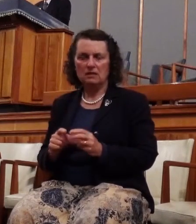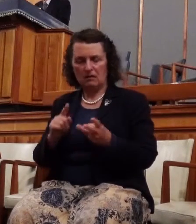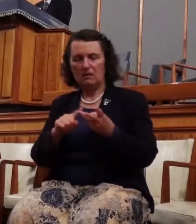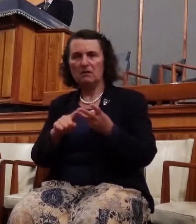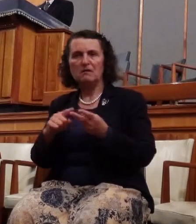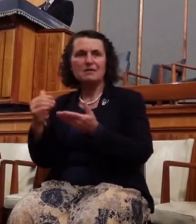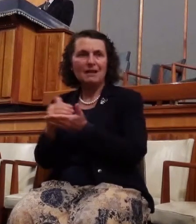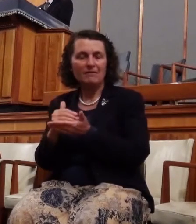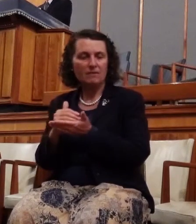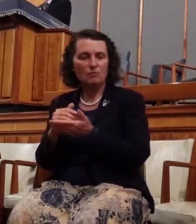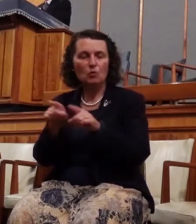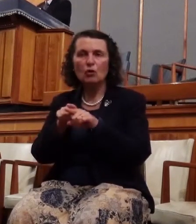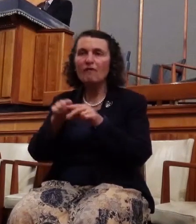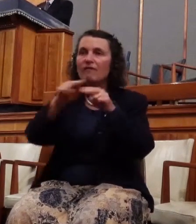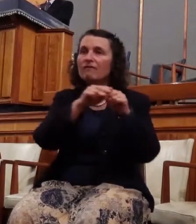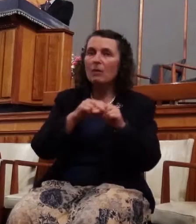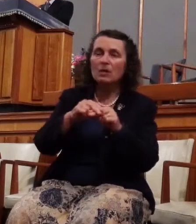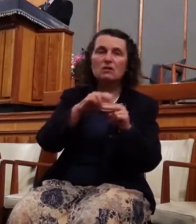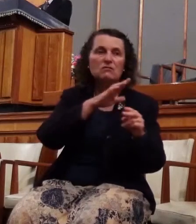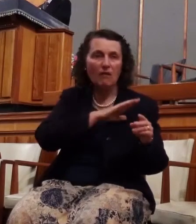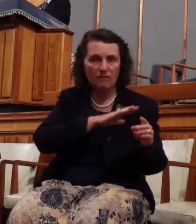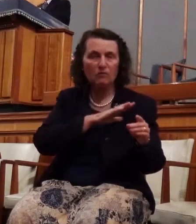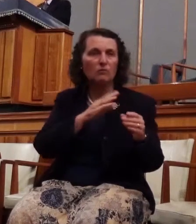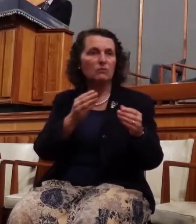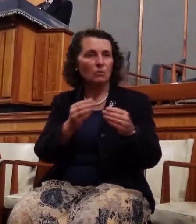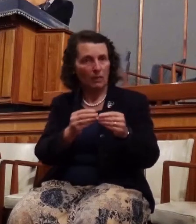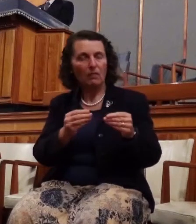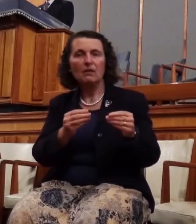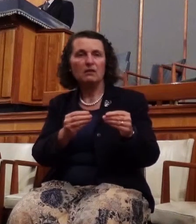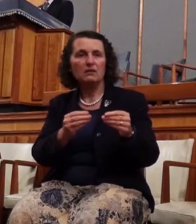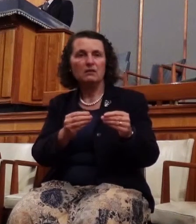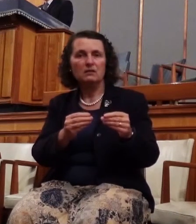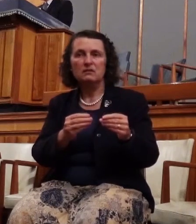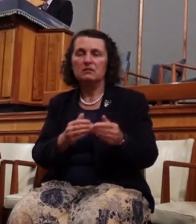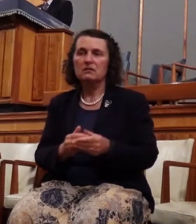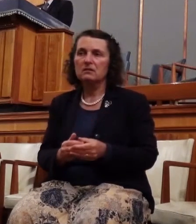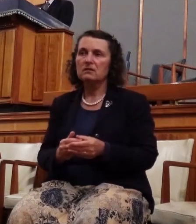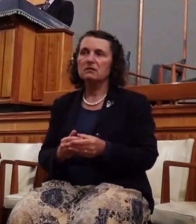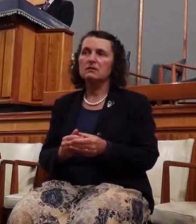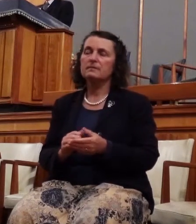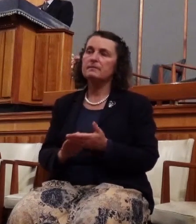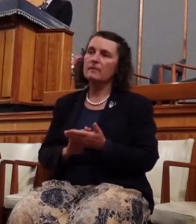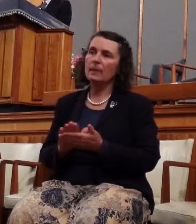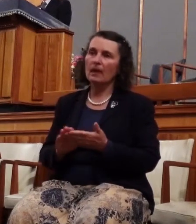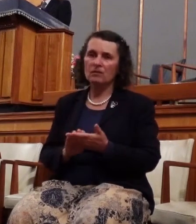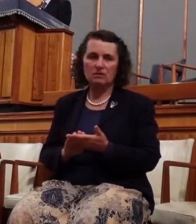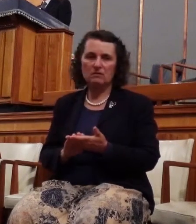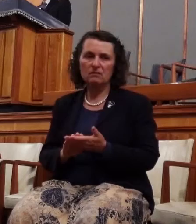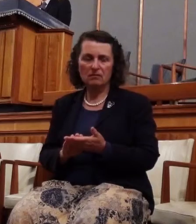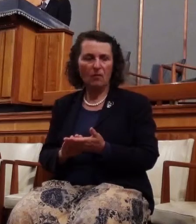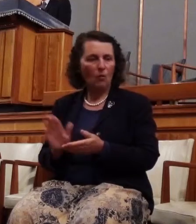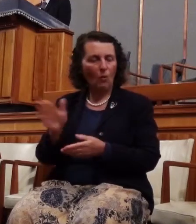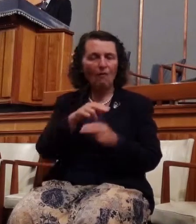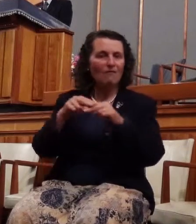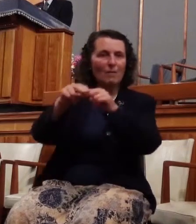his household, certainly with his children, with his servants, but again, it's his whole family.